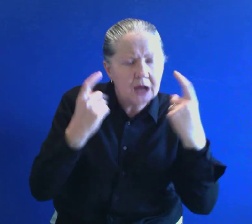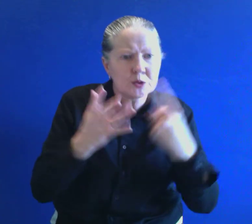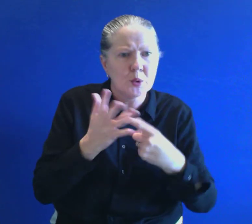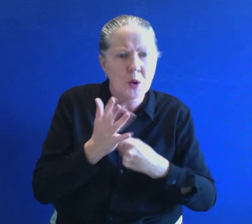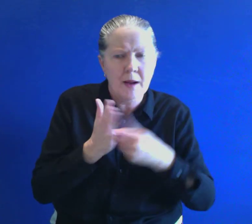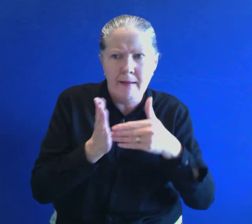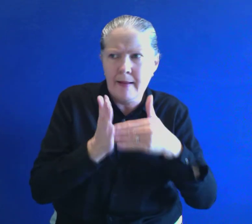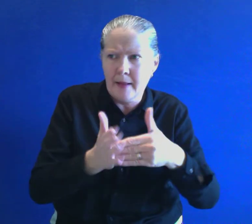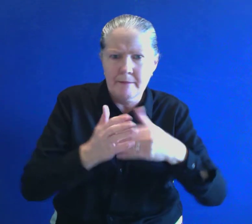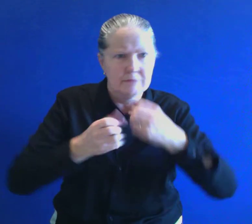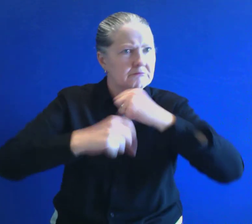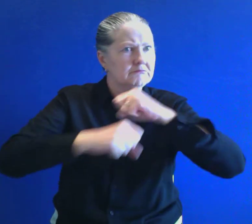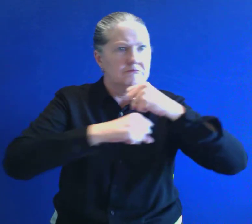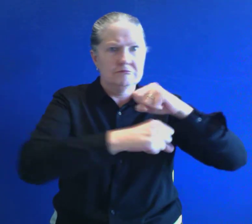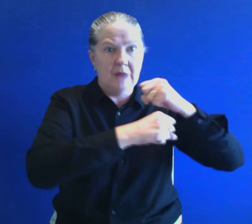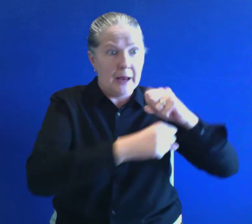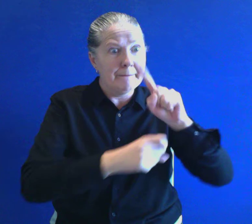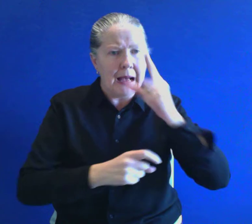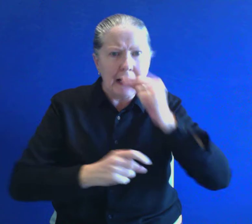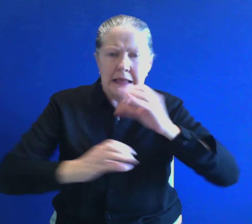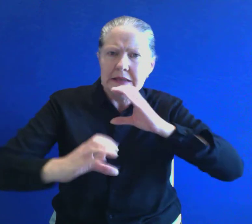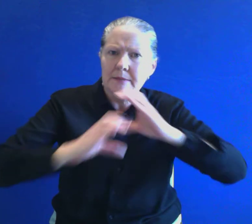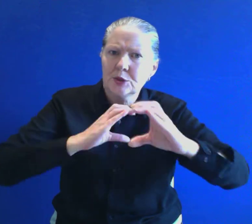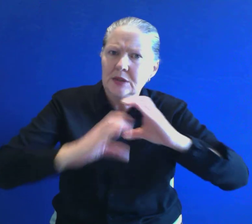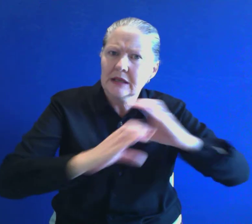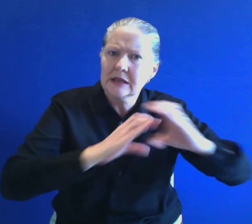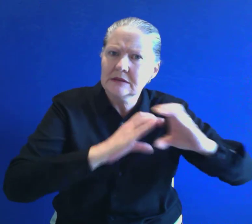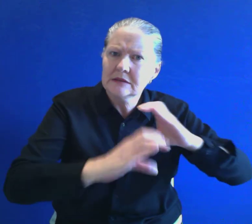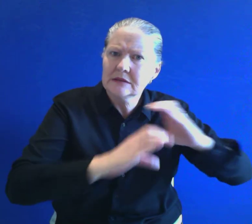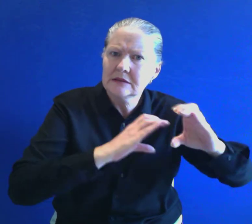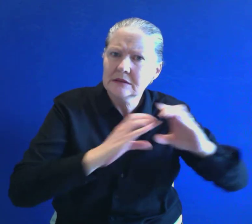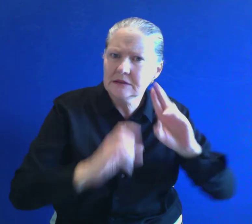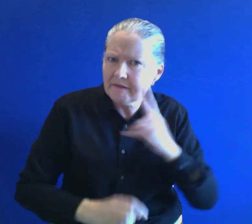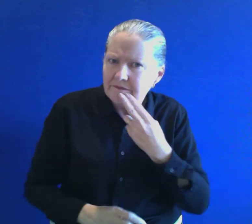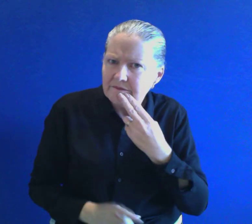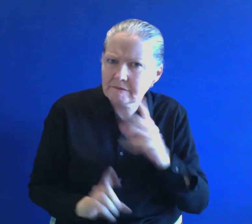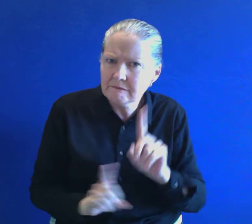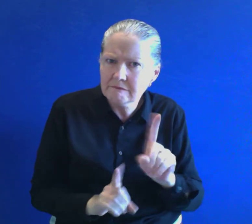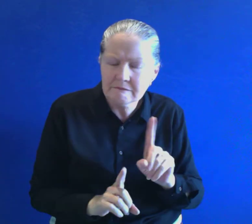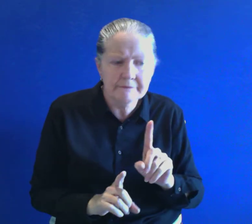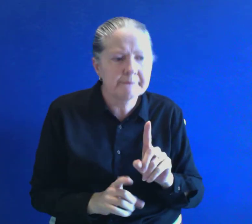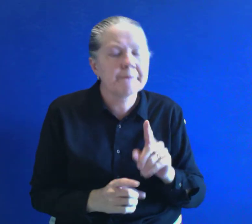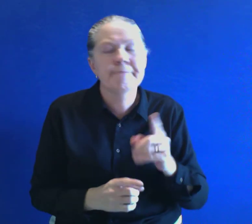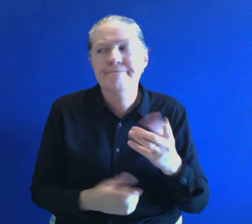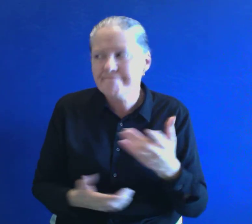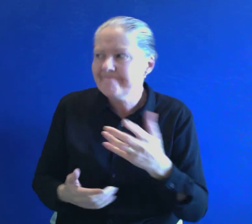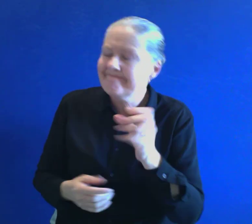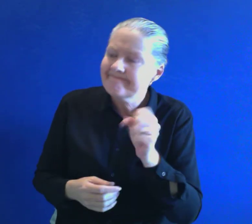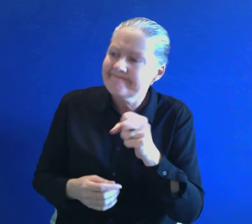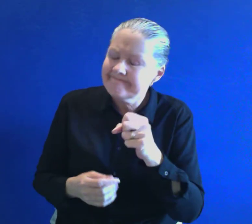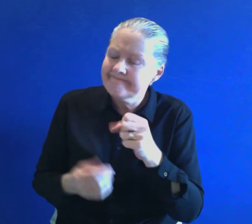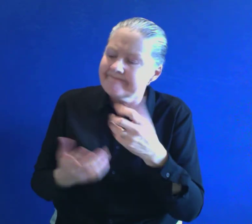so they can communicate with deaf people? Yeah look it's been I guess